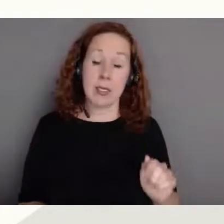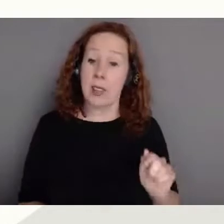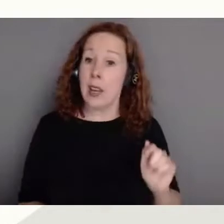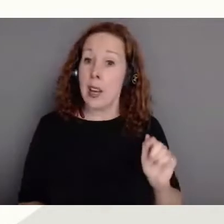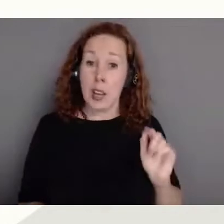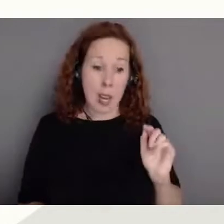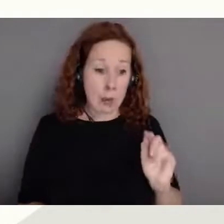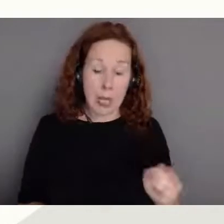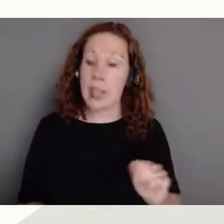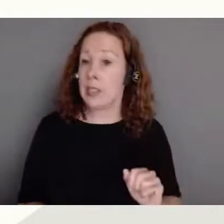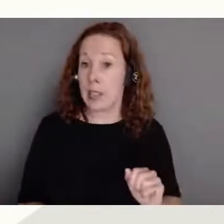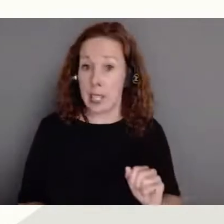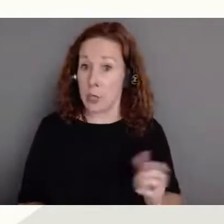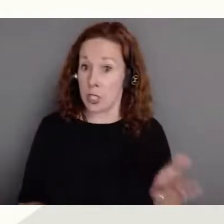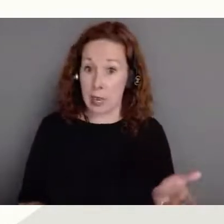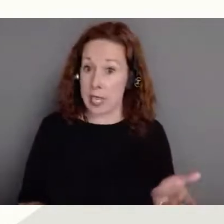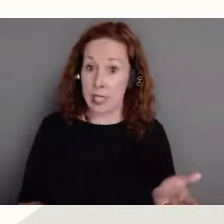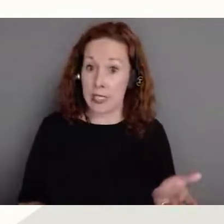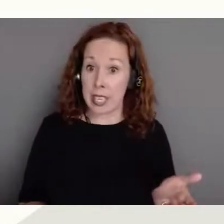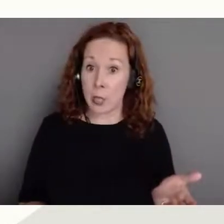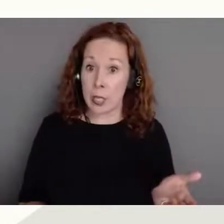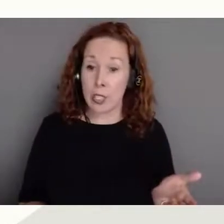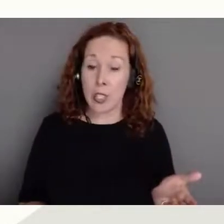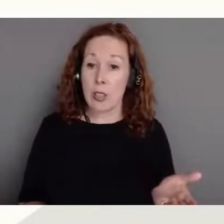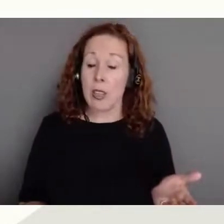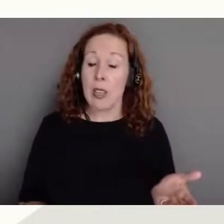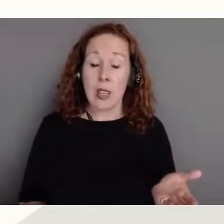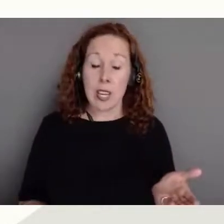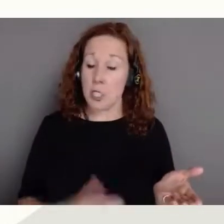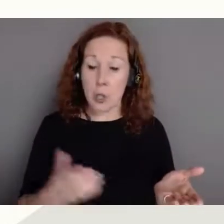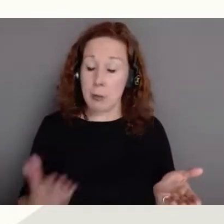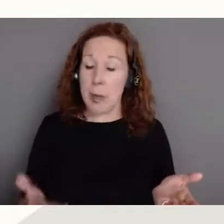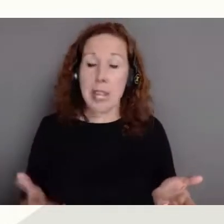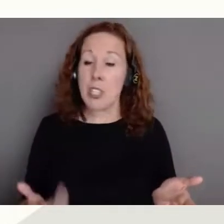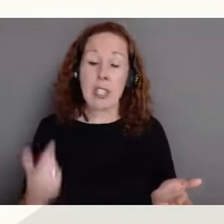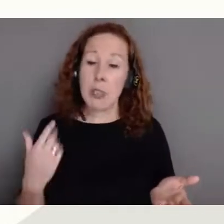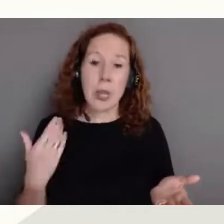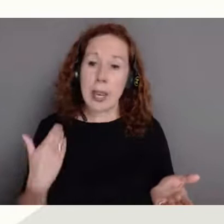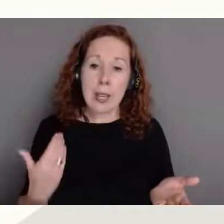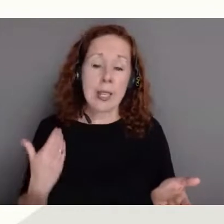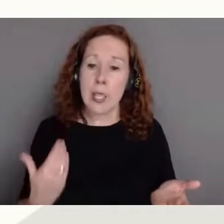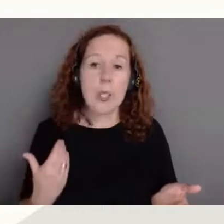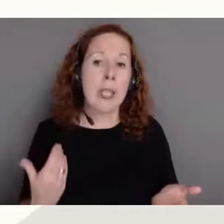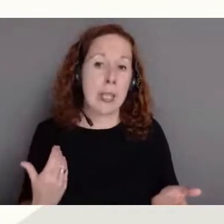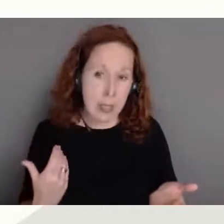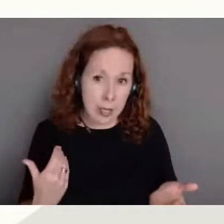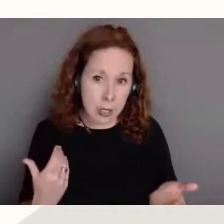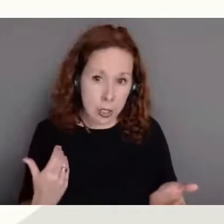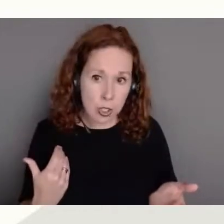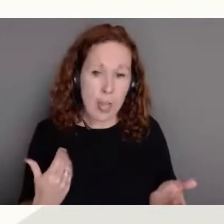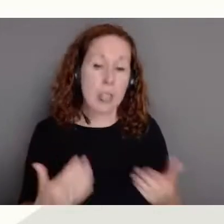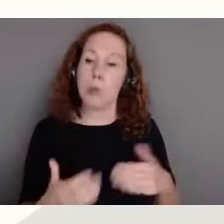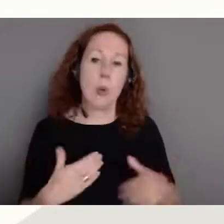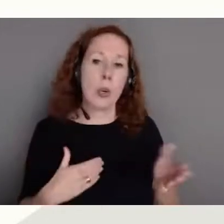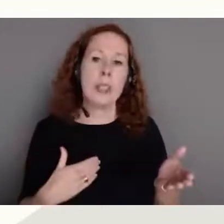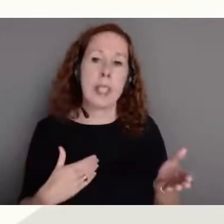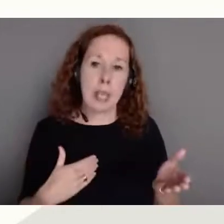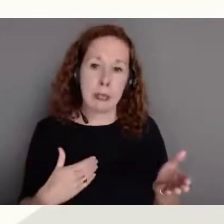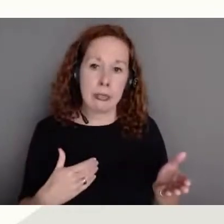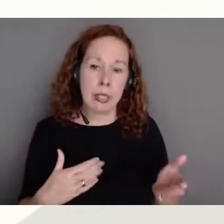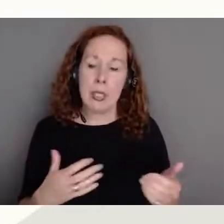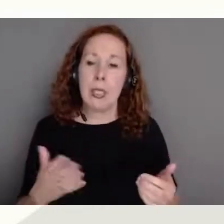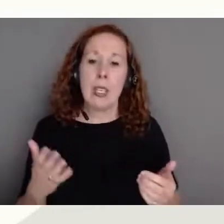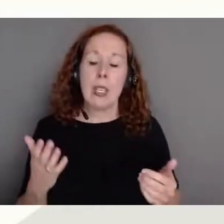that says, American Sign Language is my native language. As you can imagine, if you can't hear English and you're Yes.